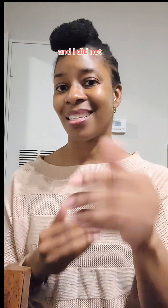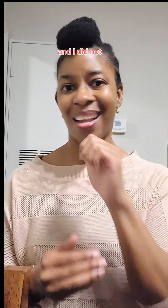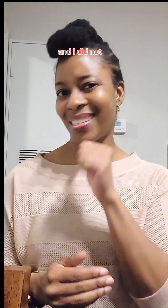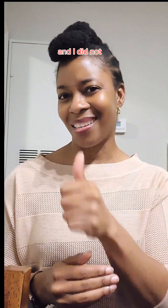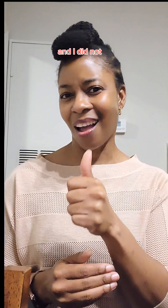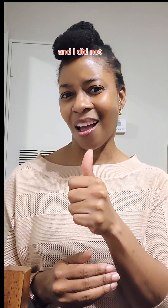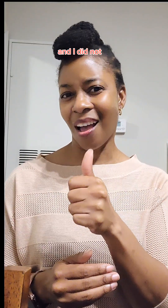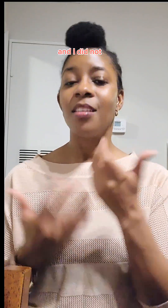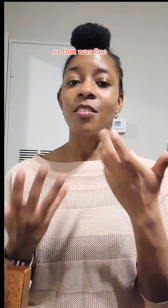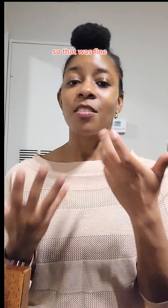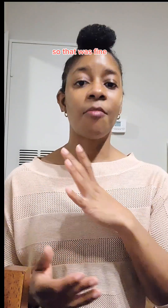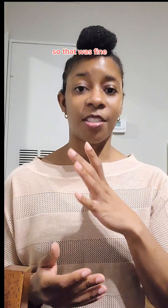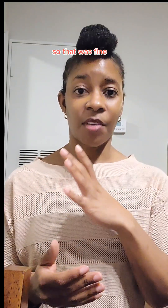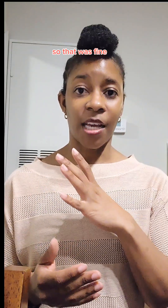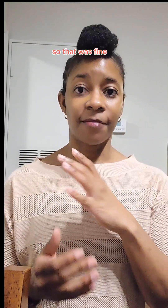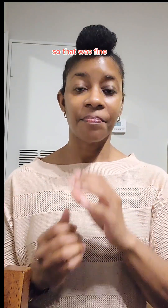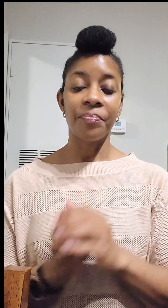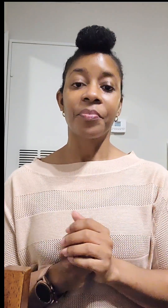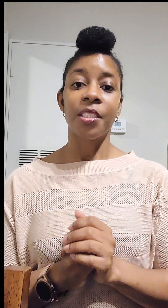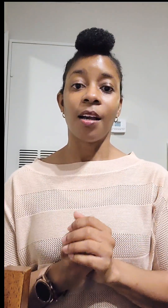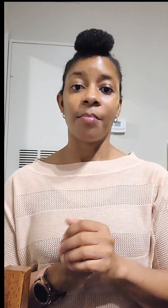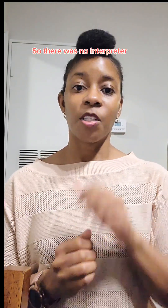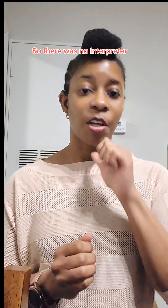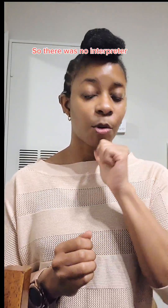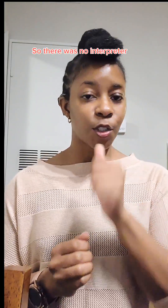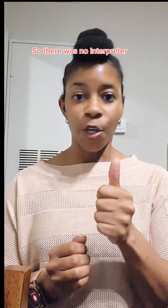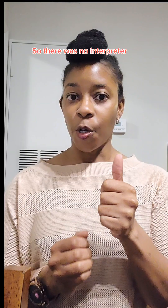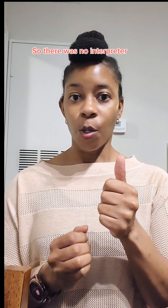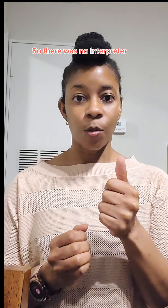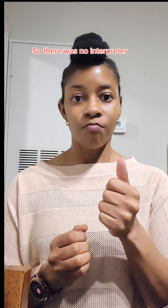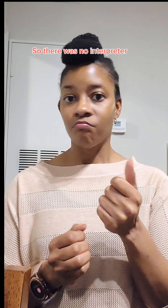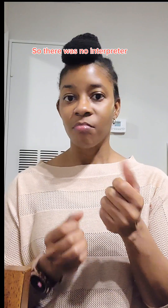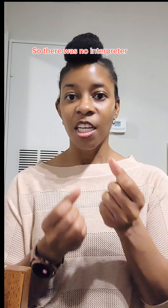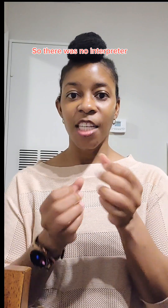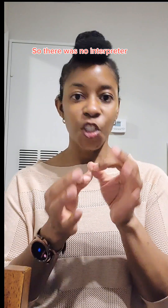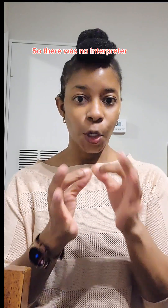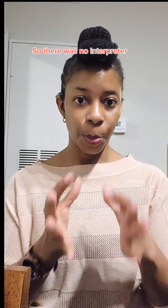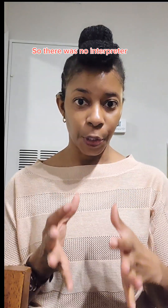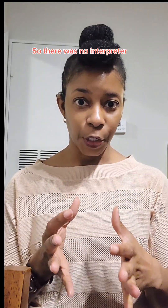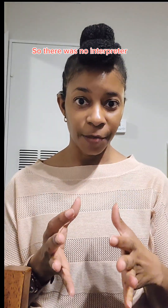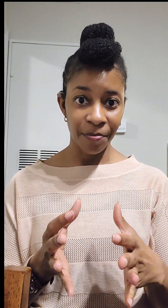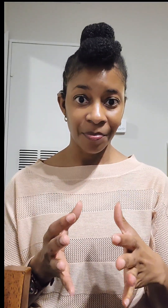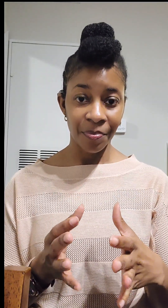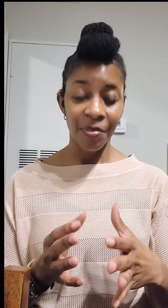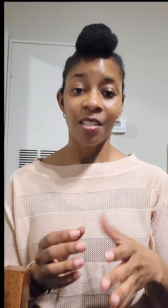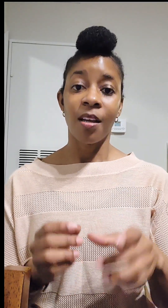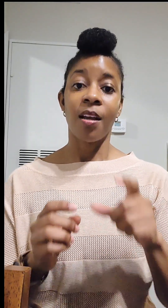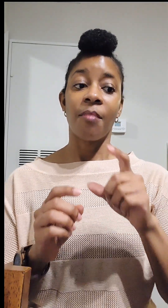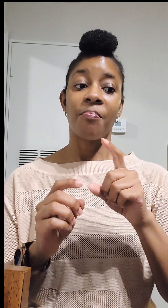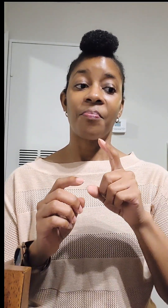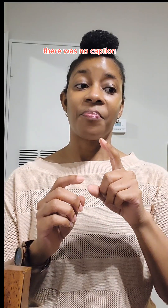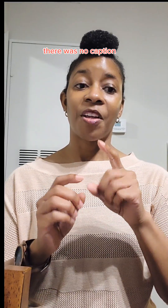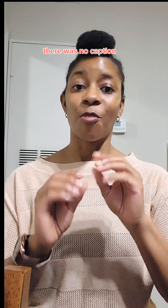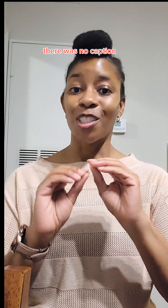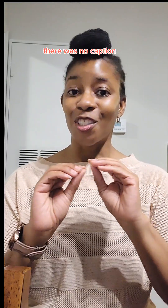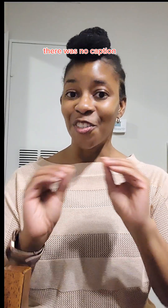I did not. So that was fine. So there was no interpreter. There was